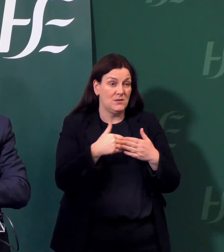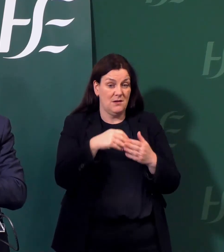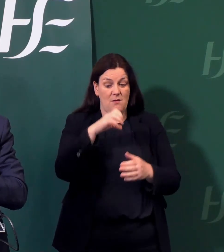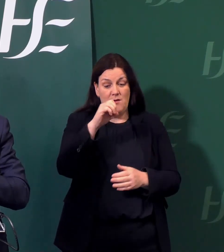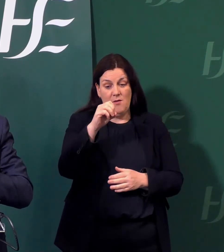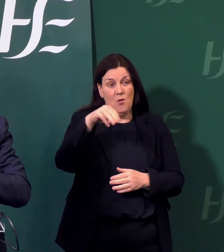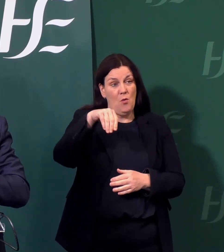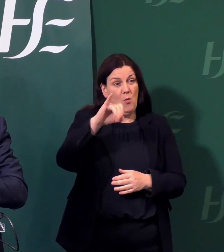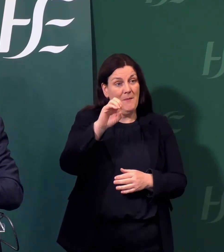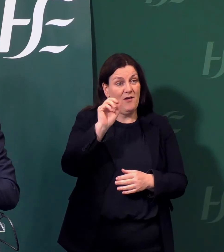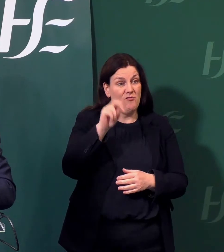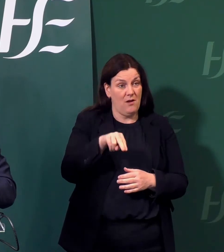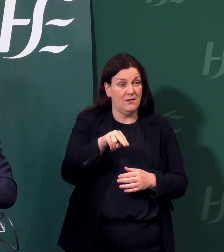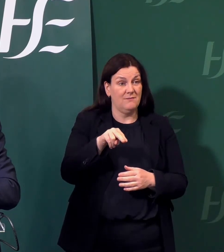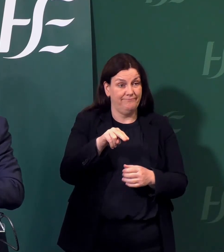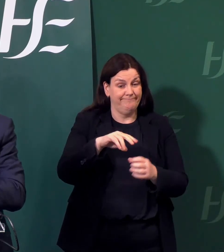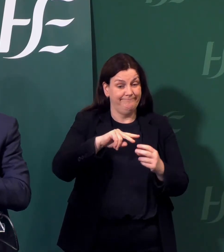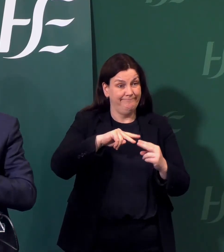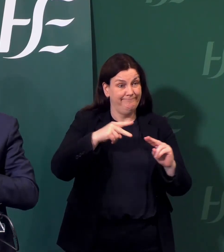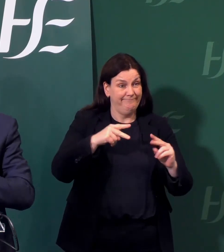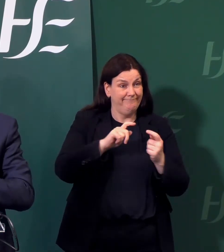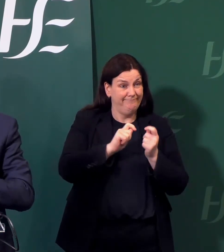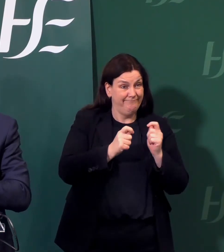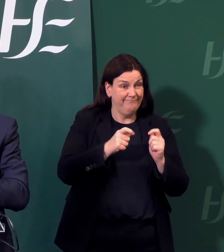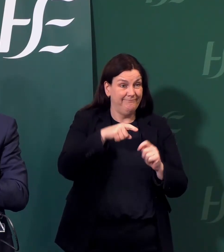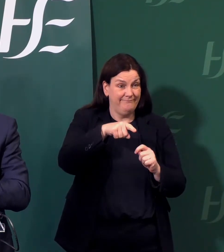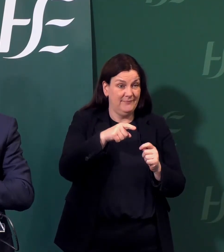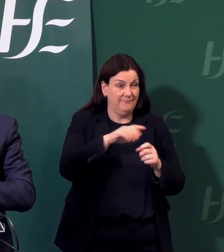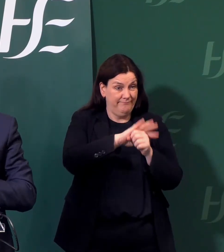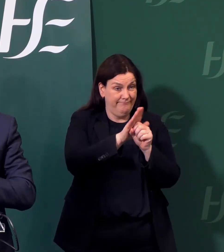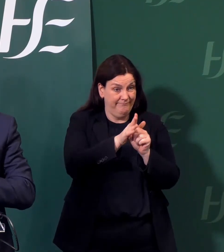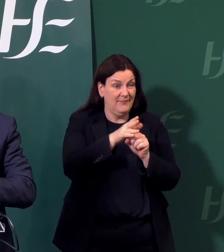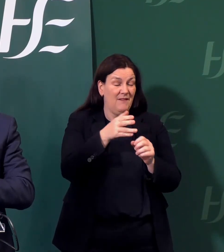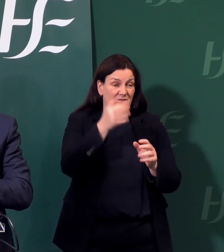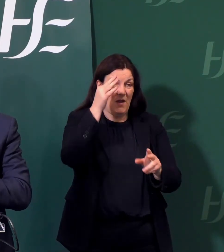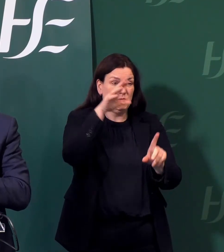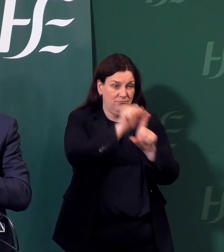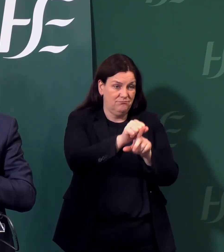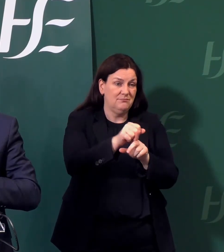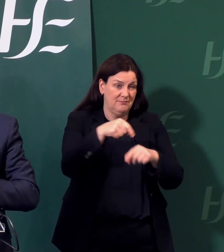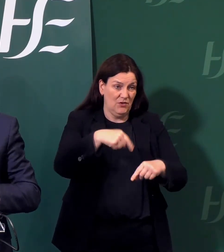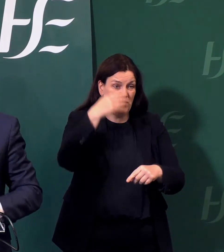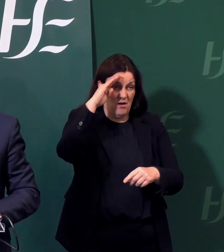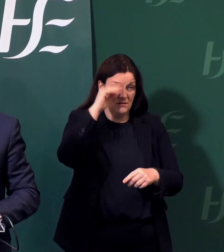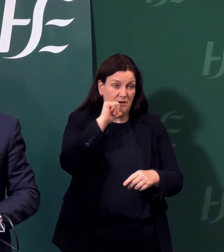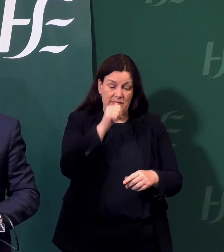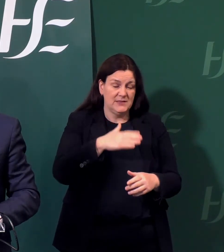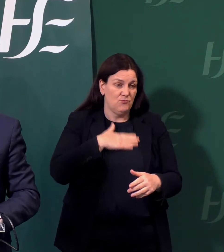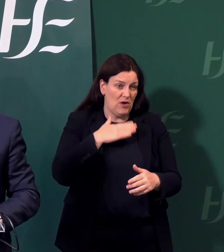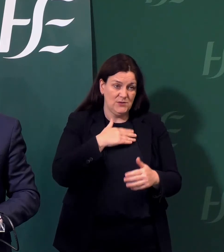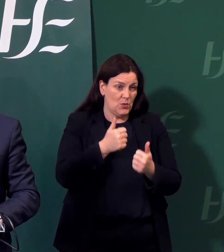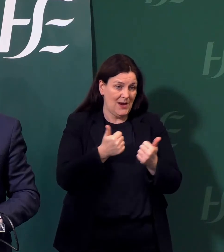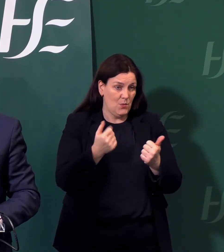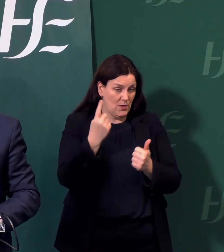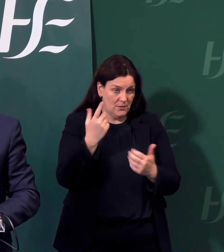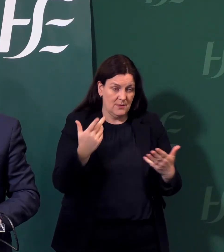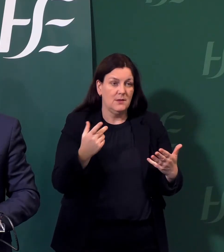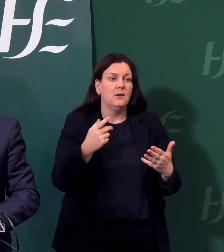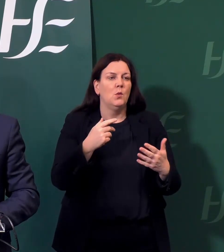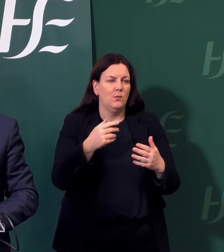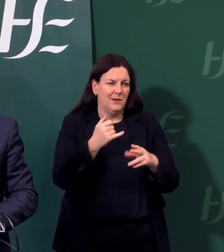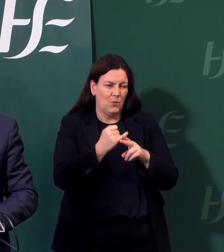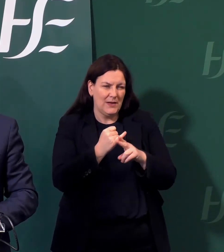in Ireland, I suppose, probably comes as no surprise to anybody, and we're all waiting further and more complete